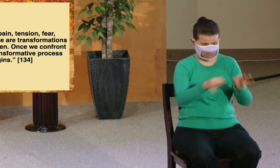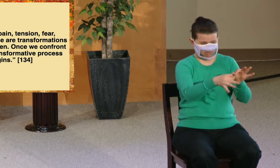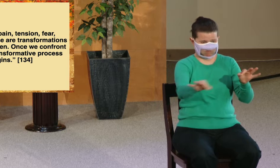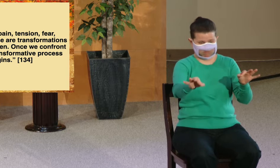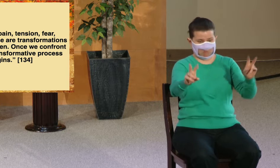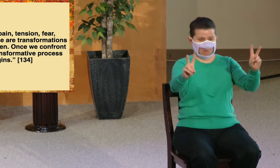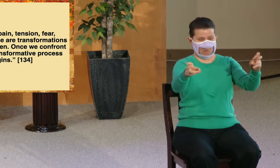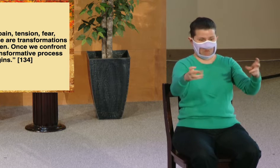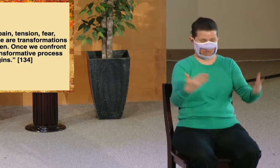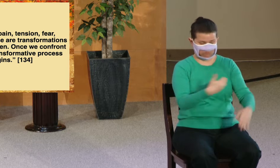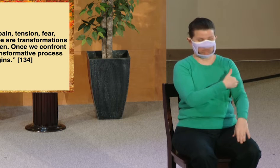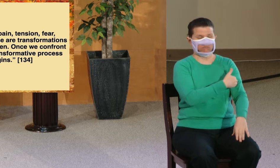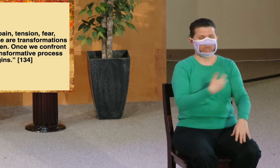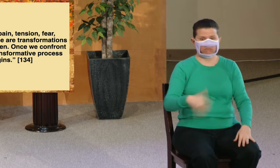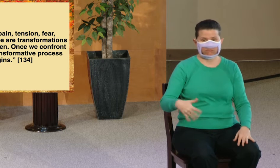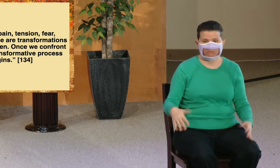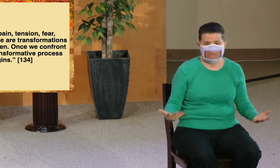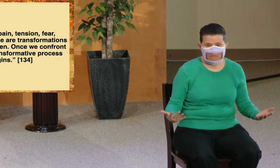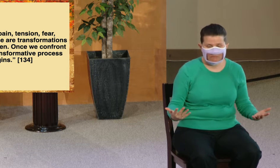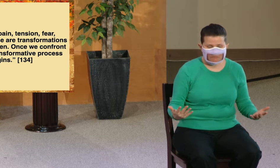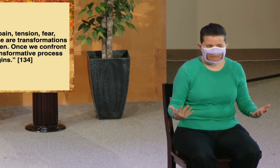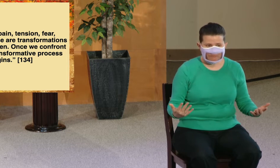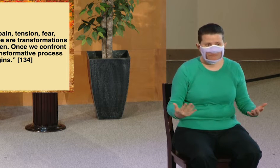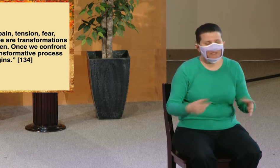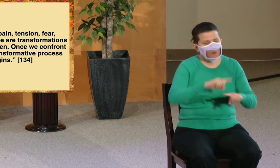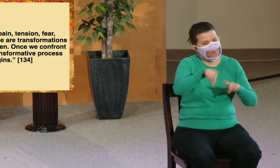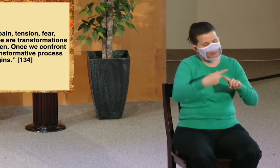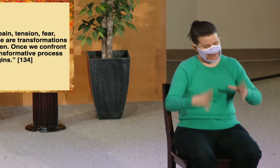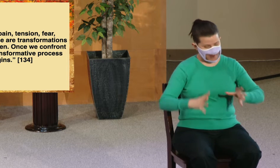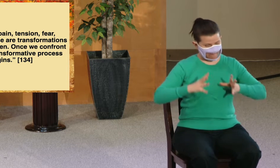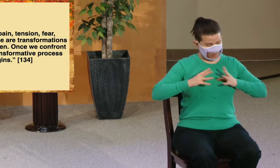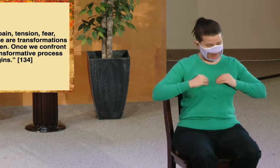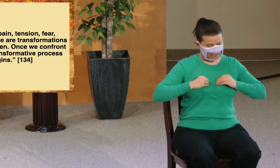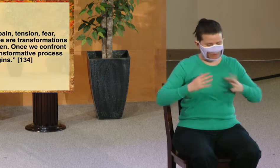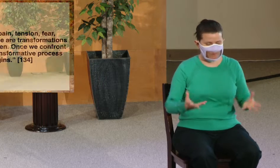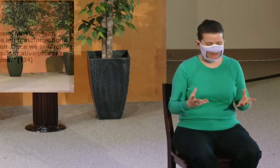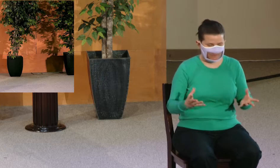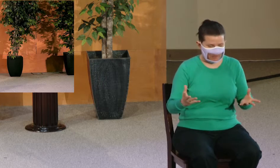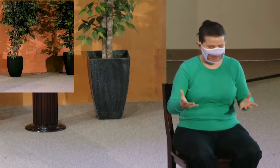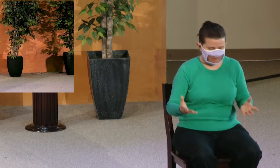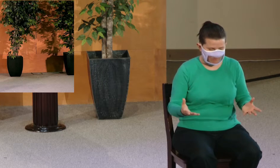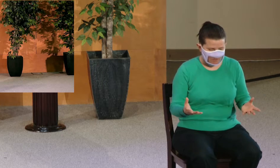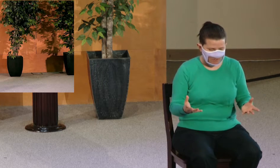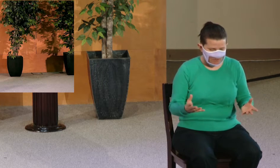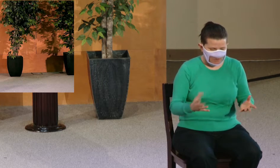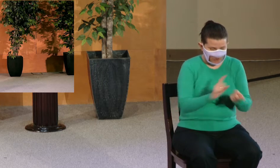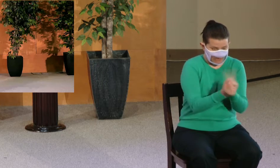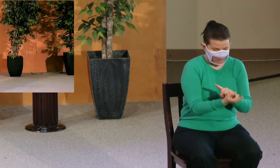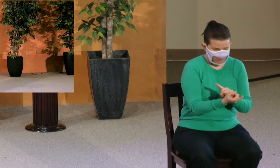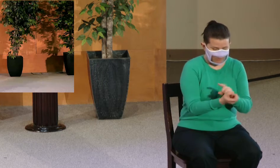So there's an immense level of transformation that occurs when we embrace change, whether it's a pandemic